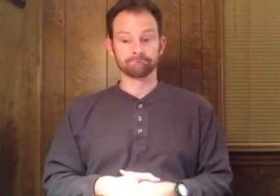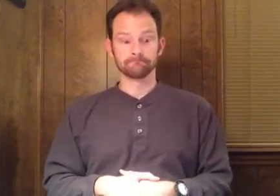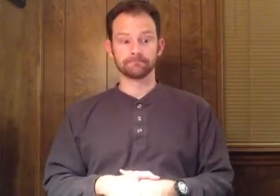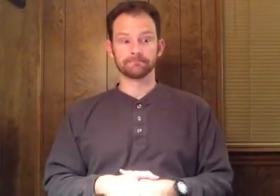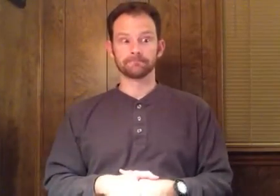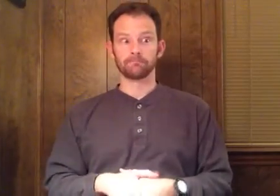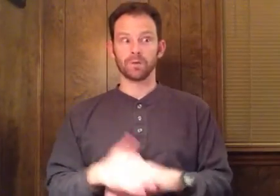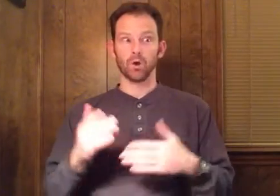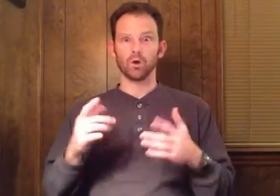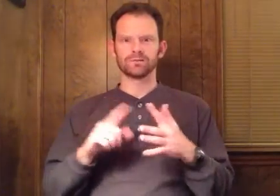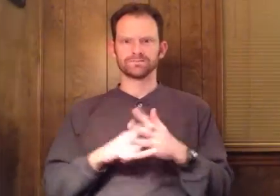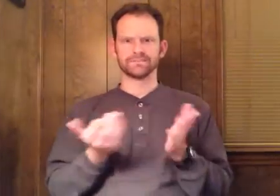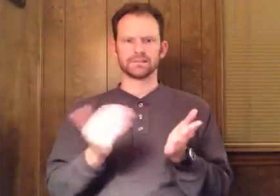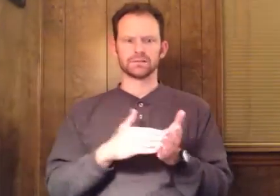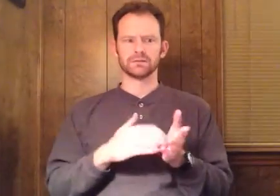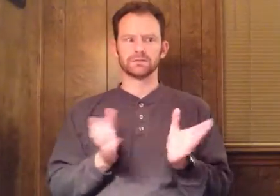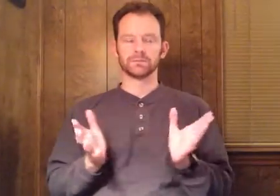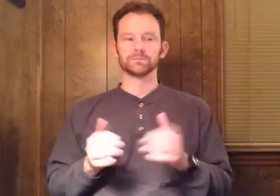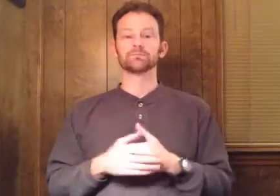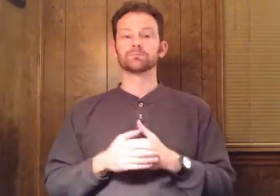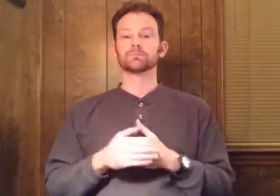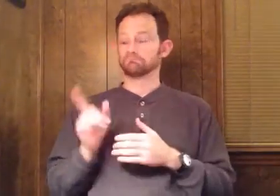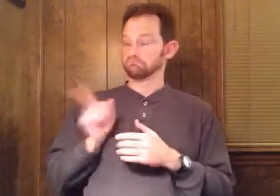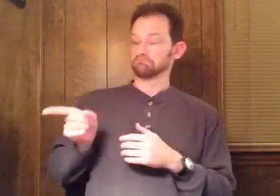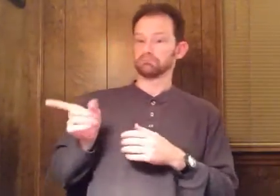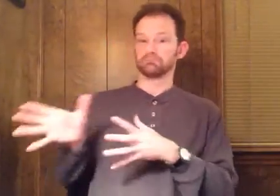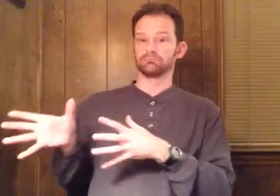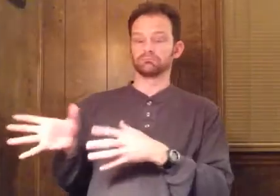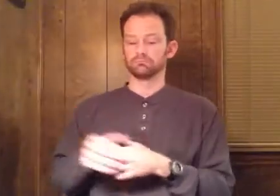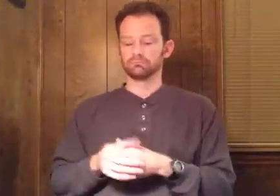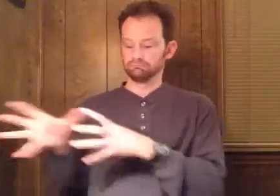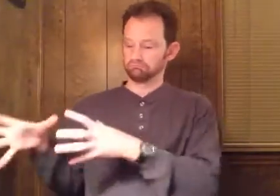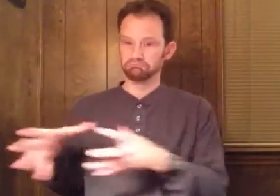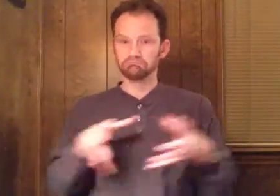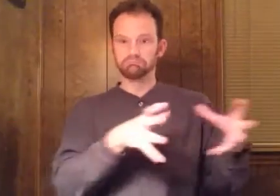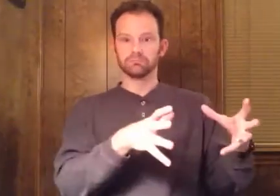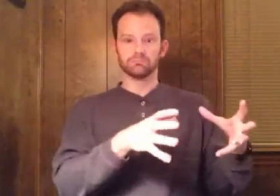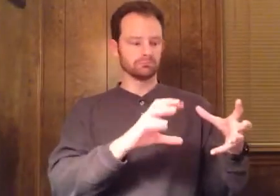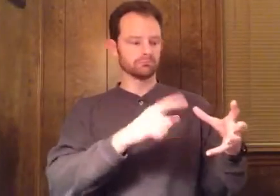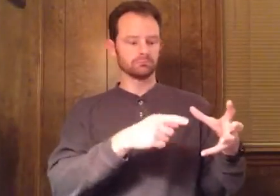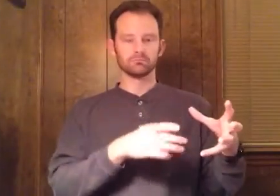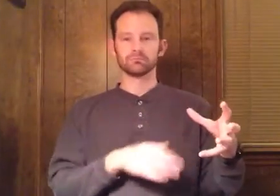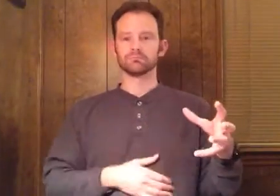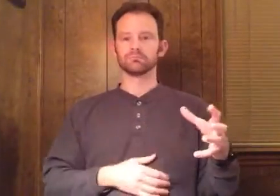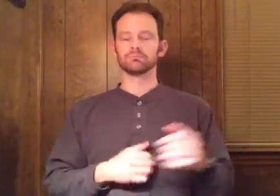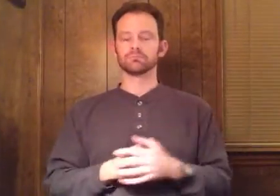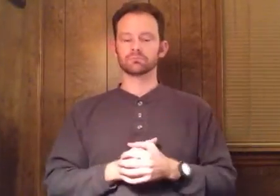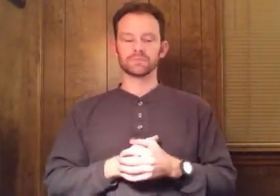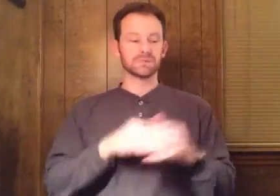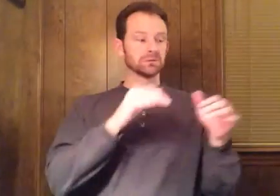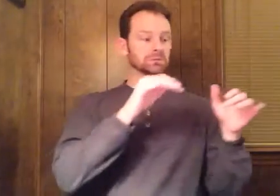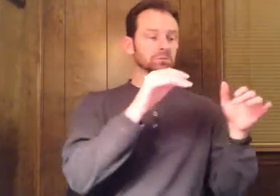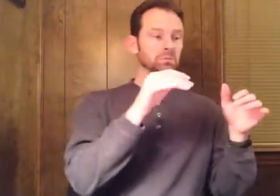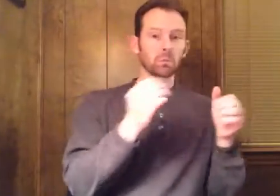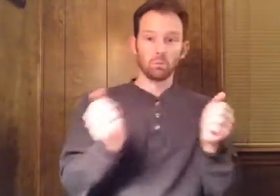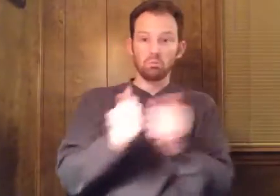Let's get back to the matter at hand. Animal cells. Because plant cells and animal cells are pretty much the same, I trust you are paying